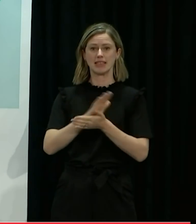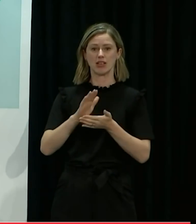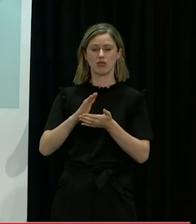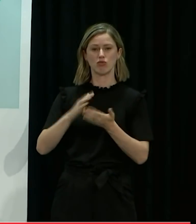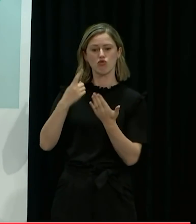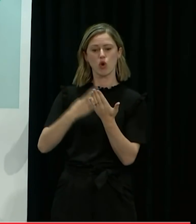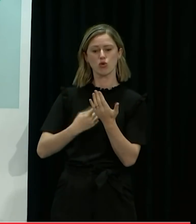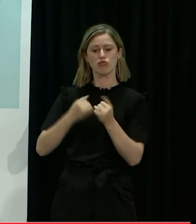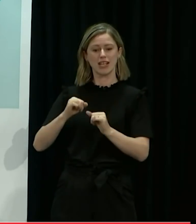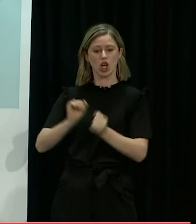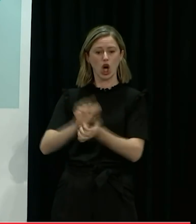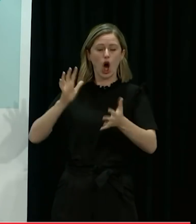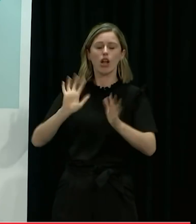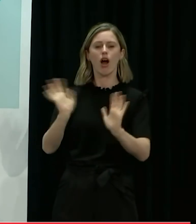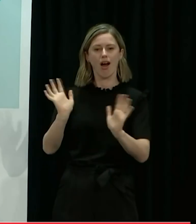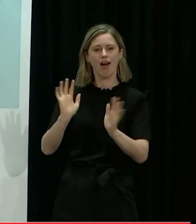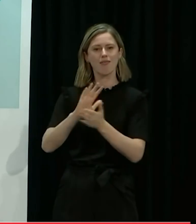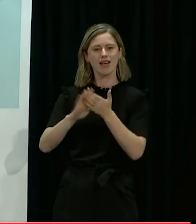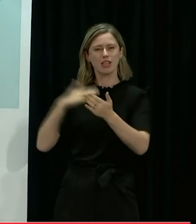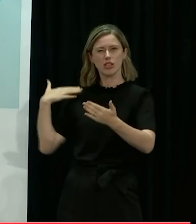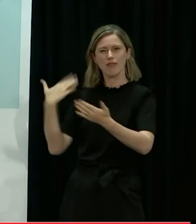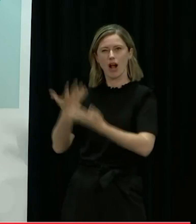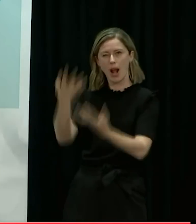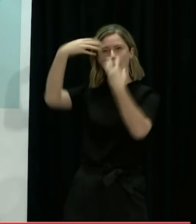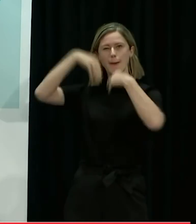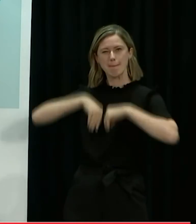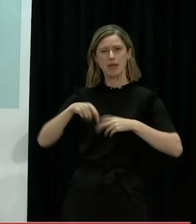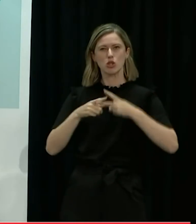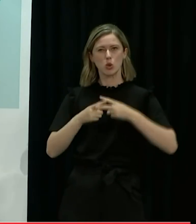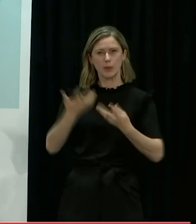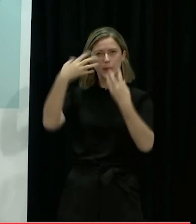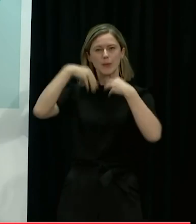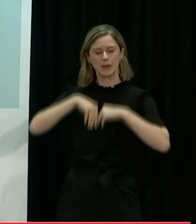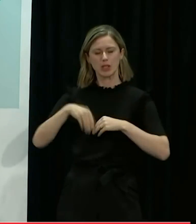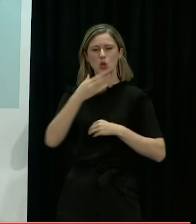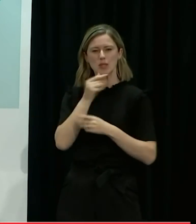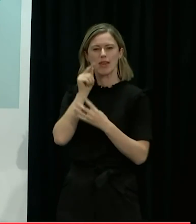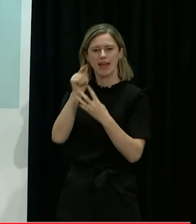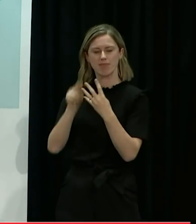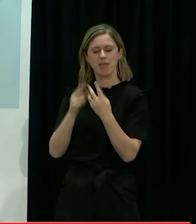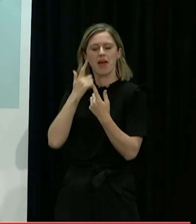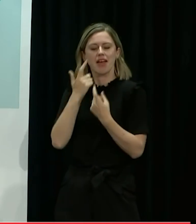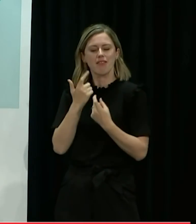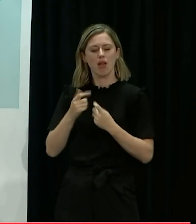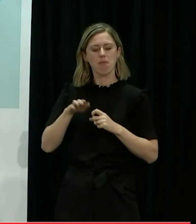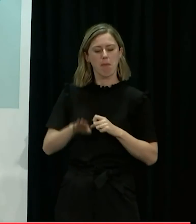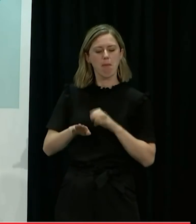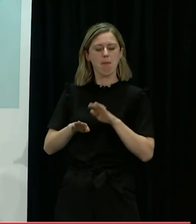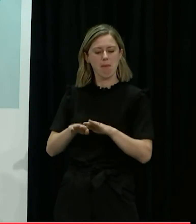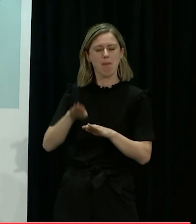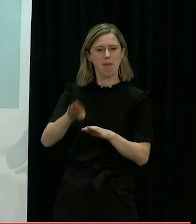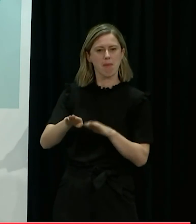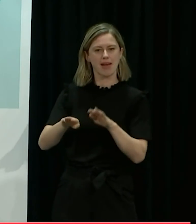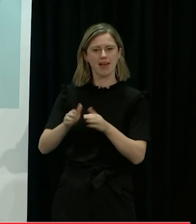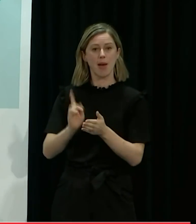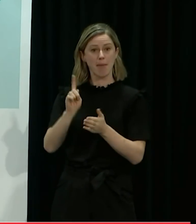does mean is using everything we have learned so far and the tools we know make a difference. It's careful and it's cautious, but it also